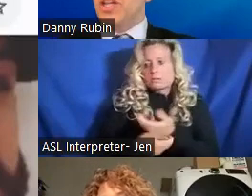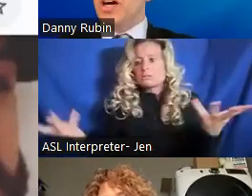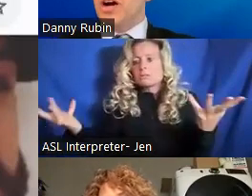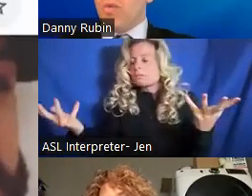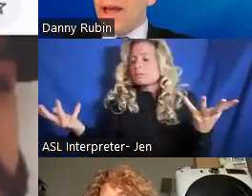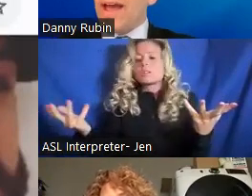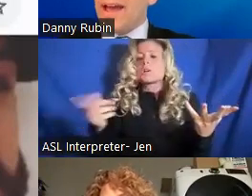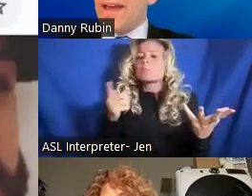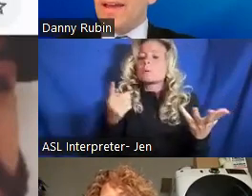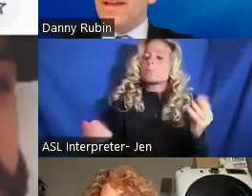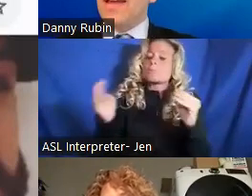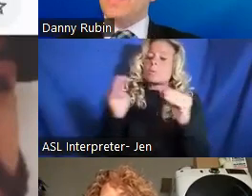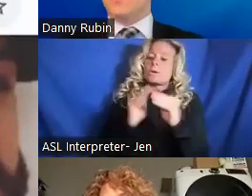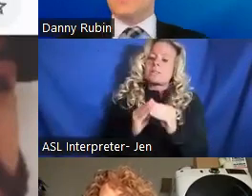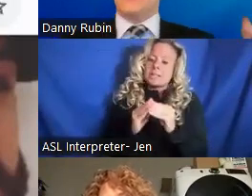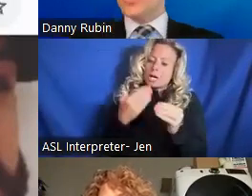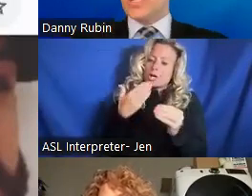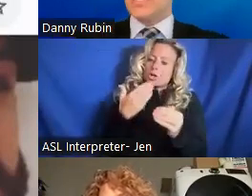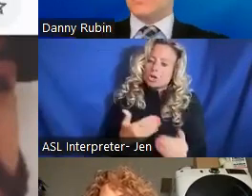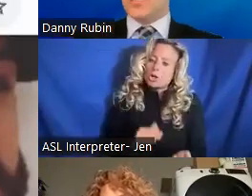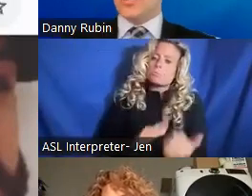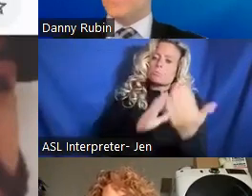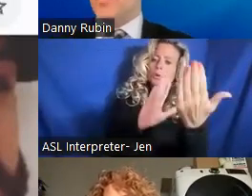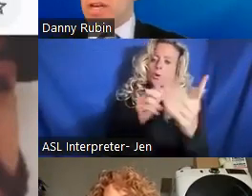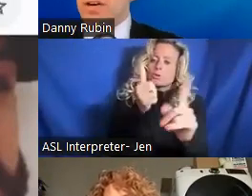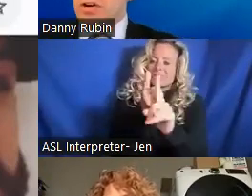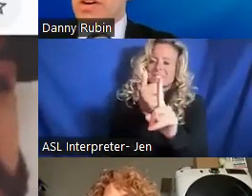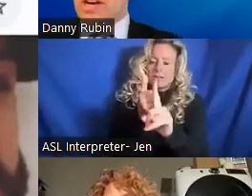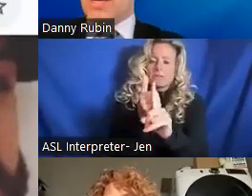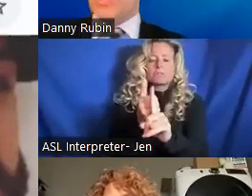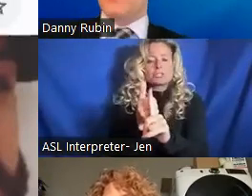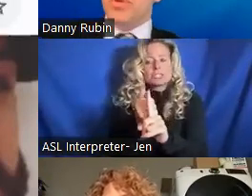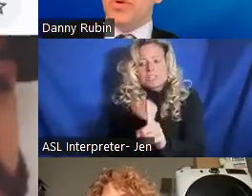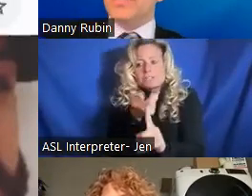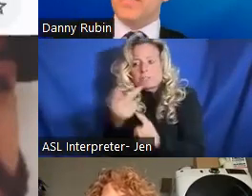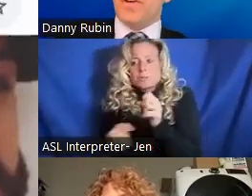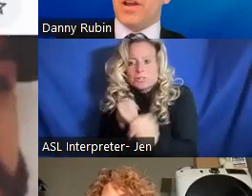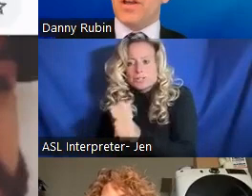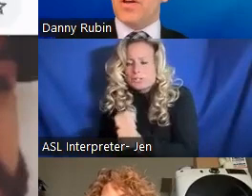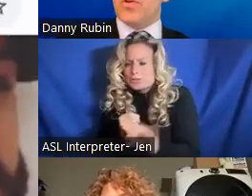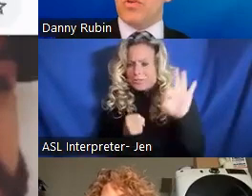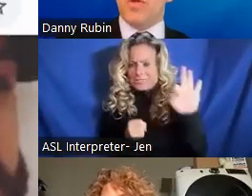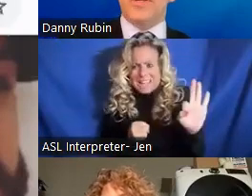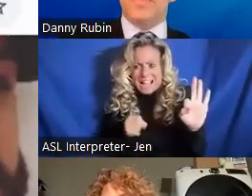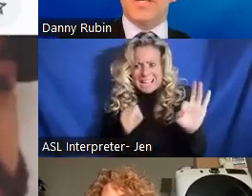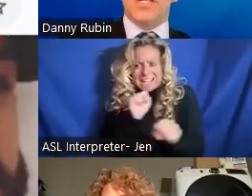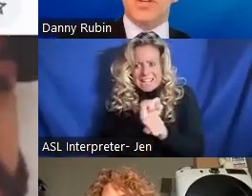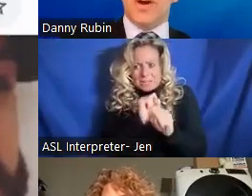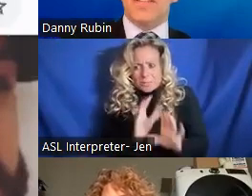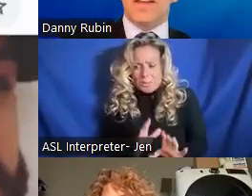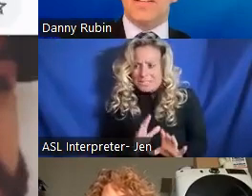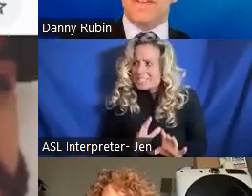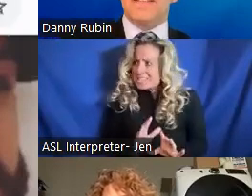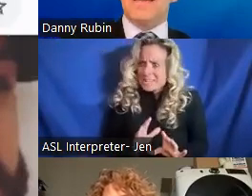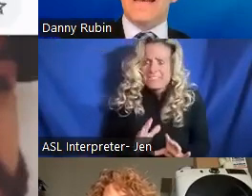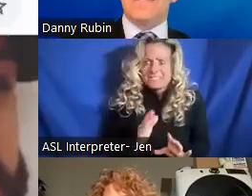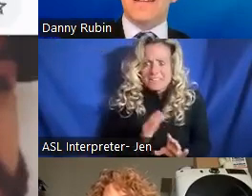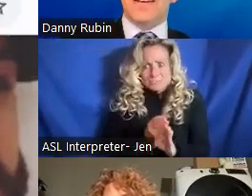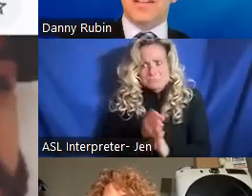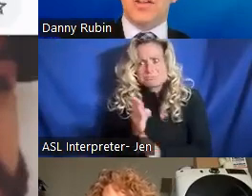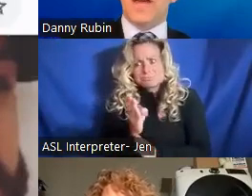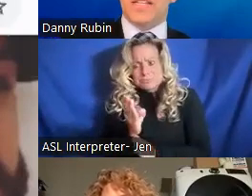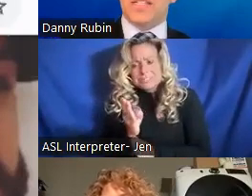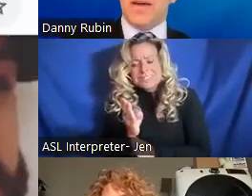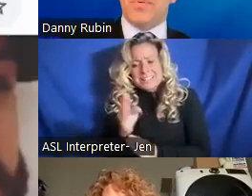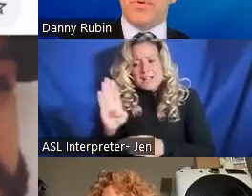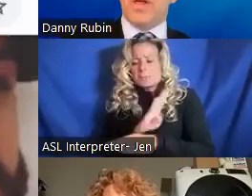very guerrilla way, and it allowed you to get in just a few years already 9 employees in a very robust business. So I think that is